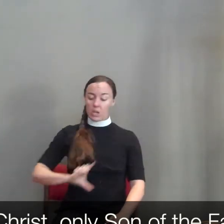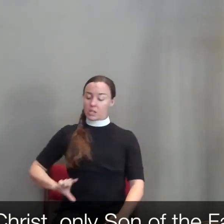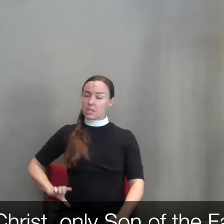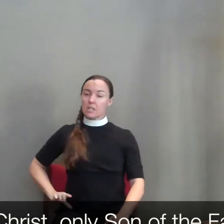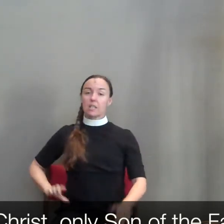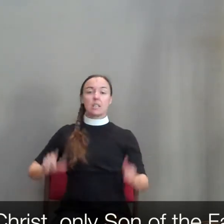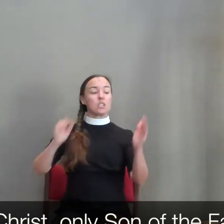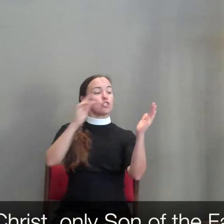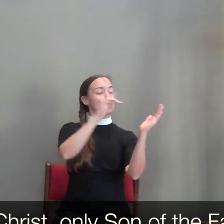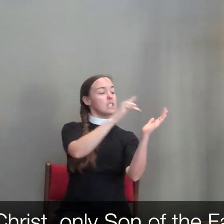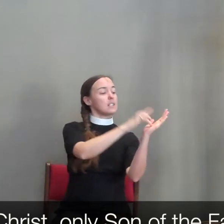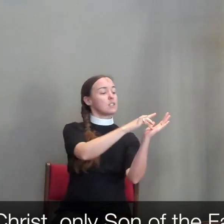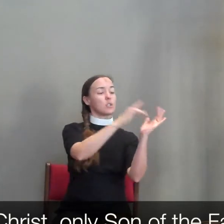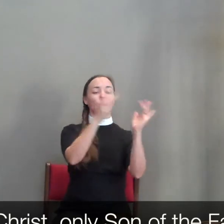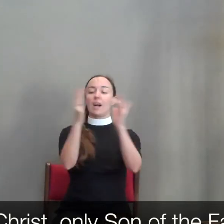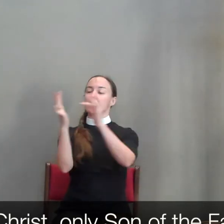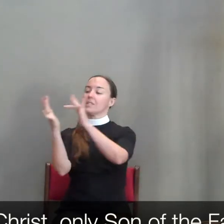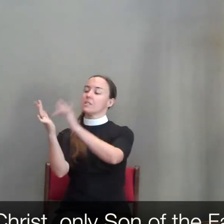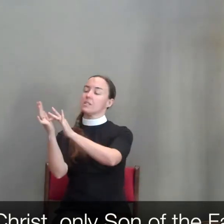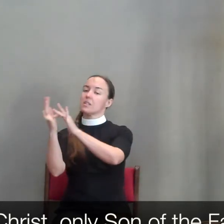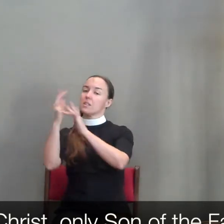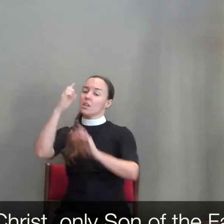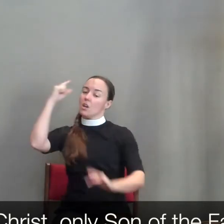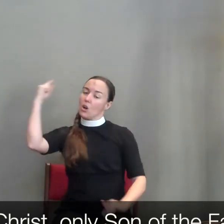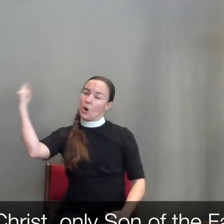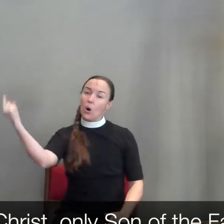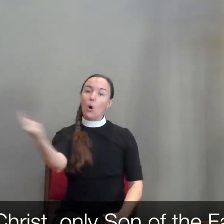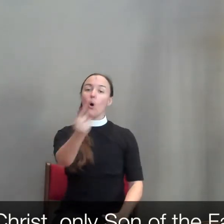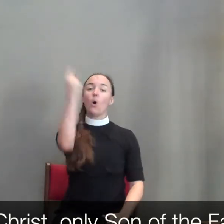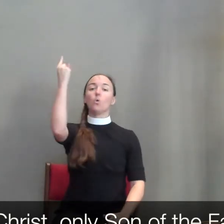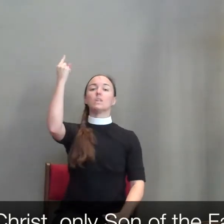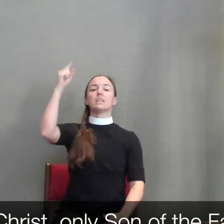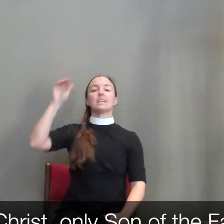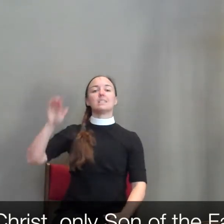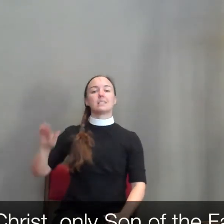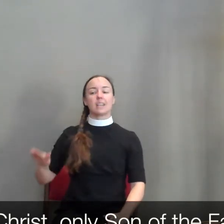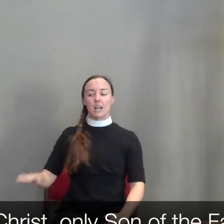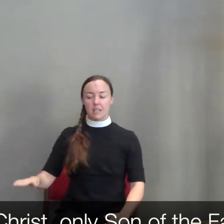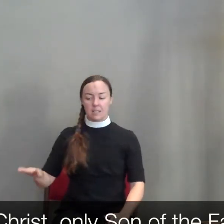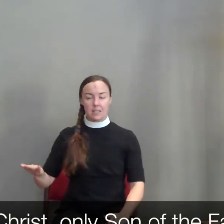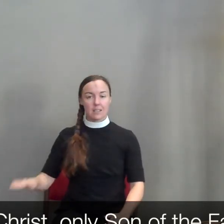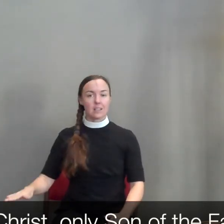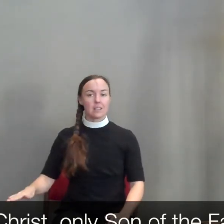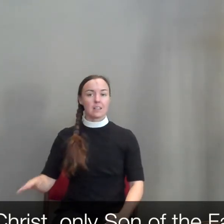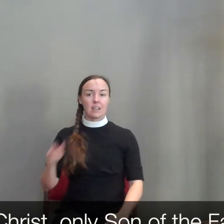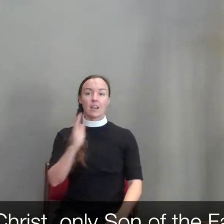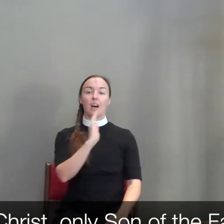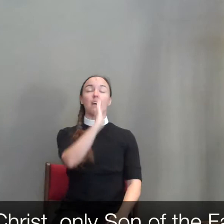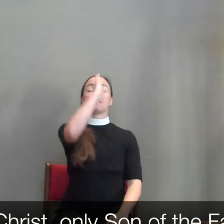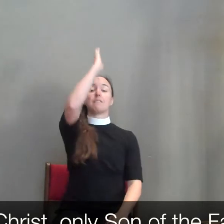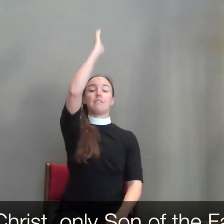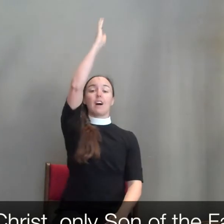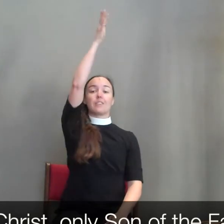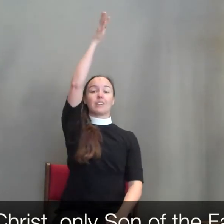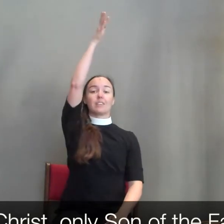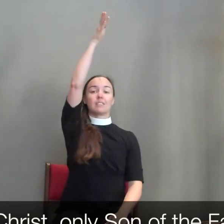Lord Jesus Christ, only Son of the Father.